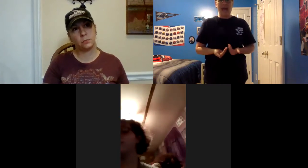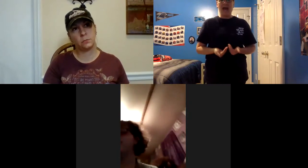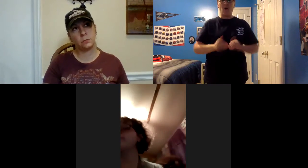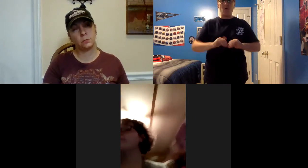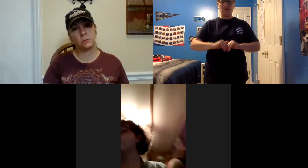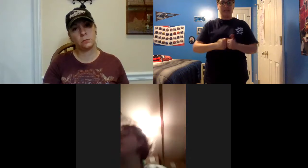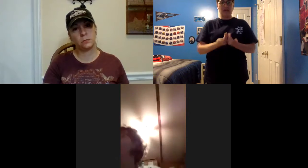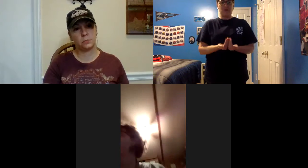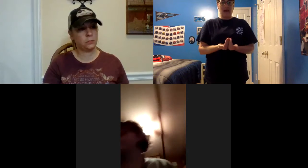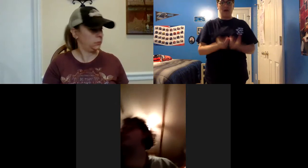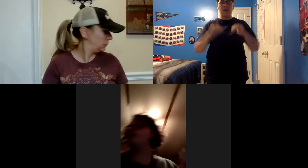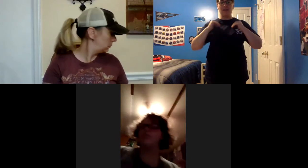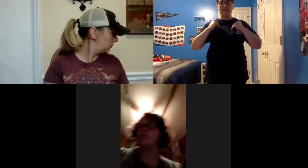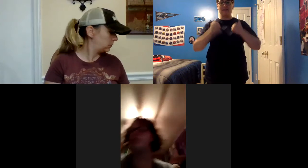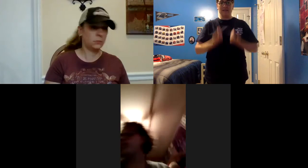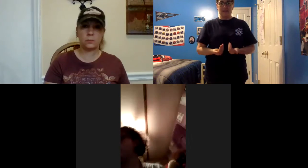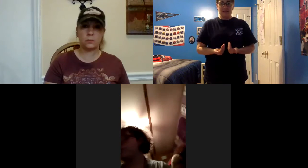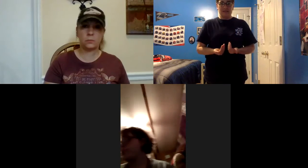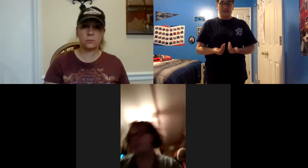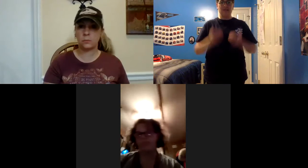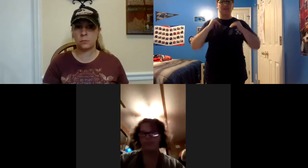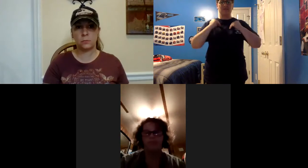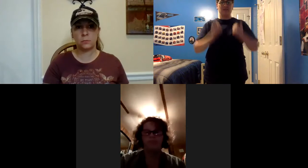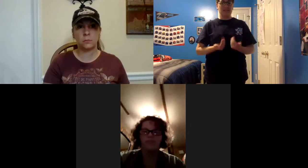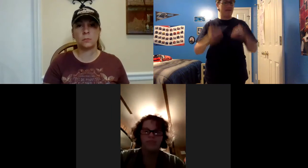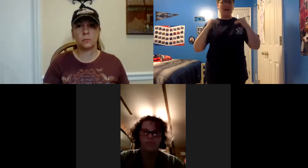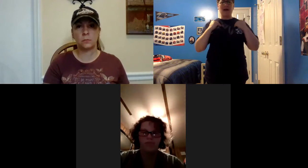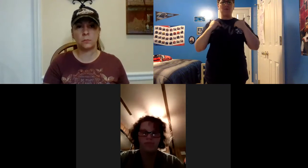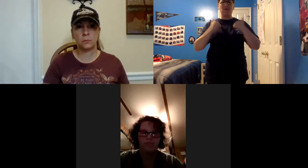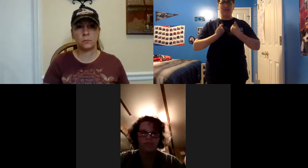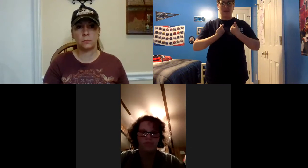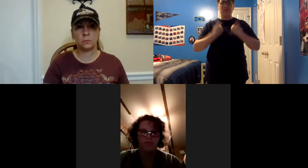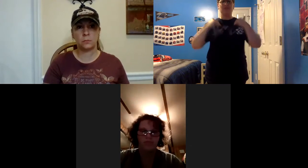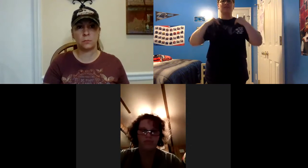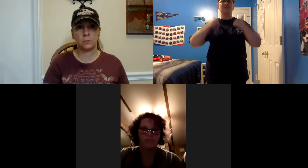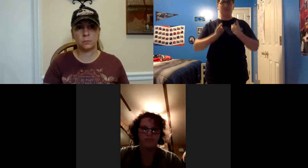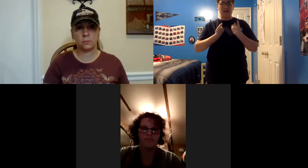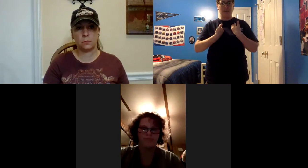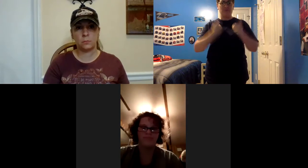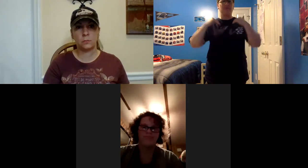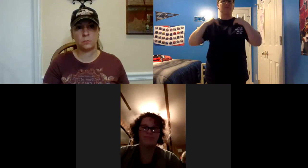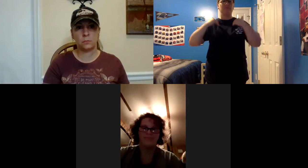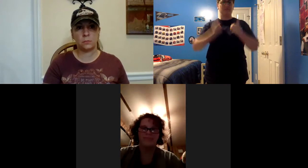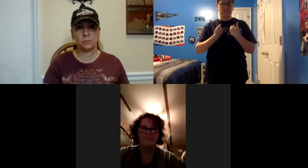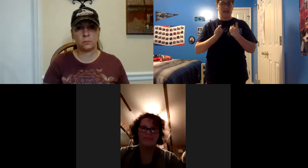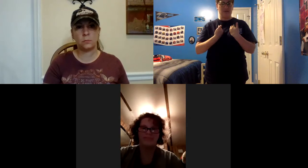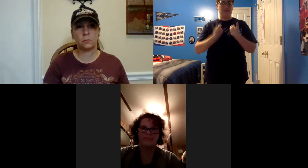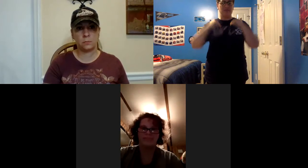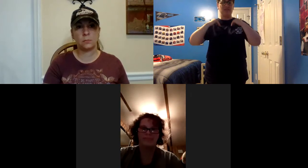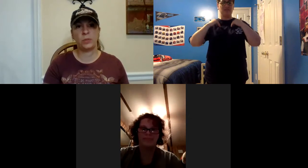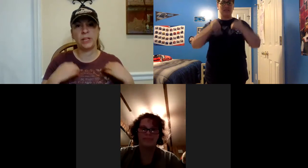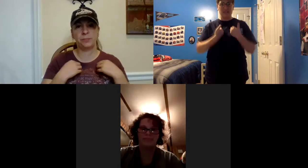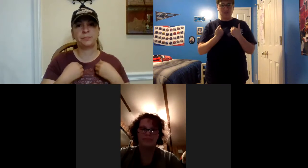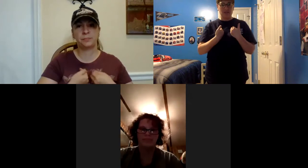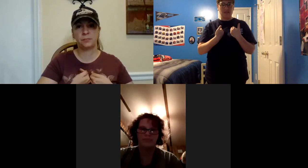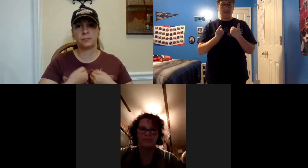the how, like how your how ends. He goes completely down. I wouldn't. I would just tired. Just tired. Let